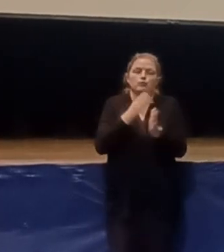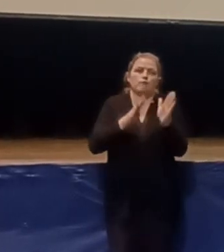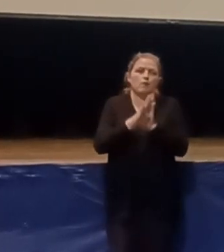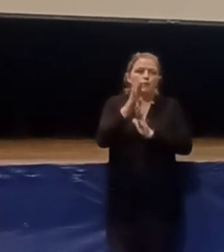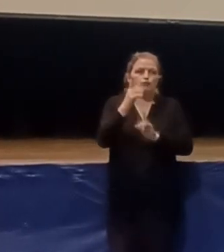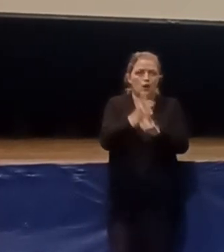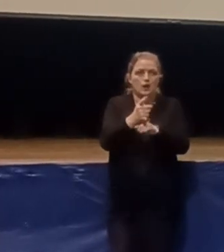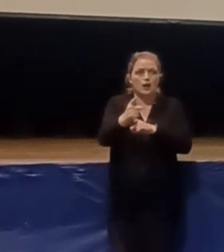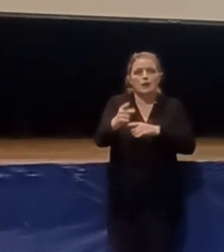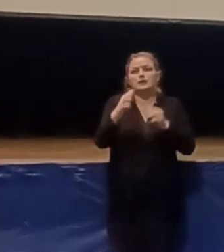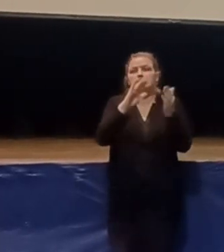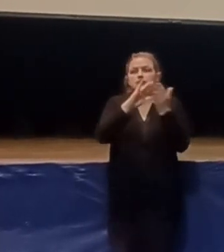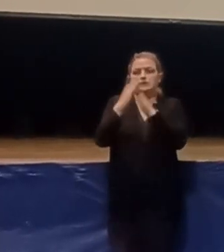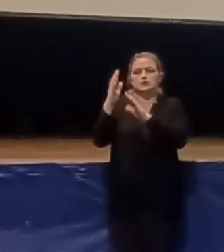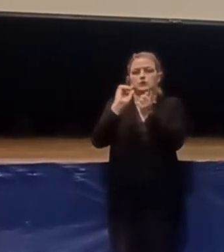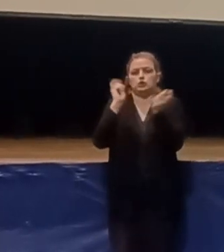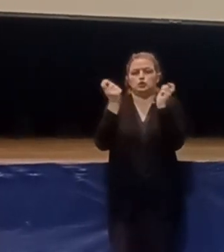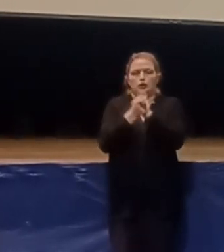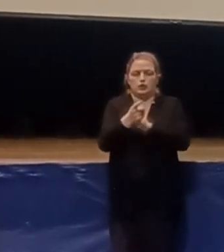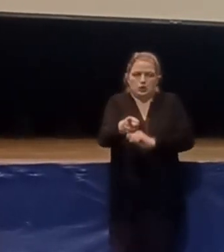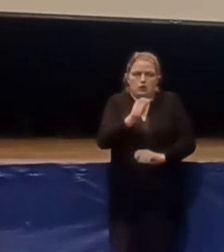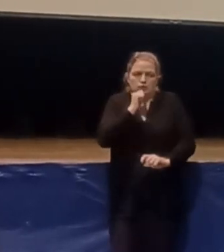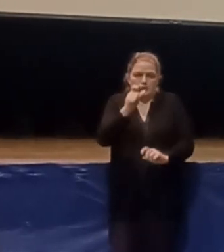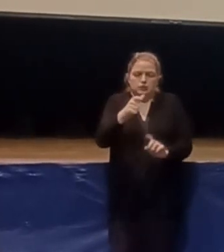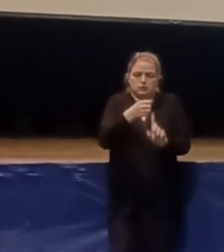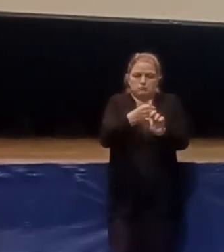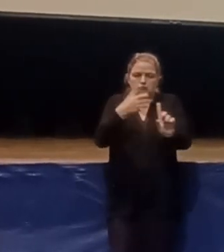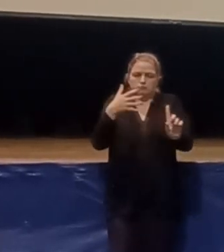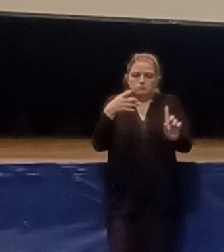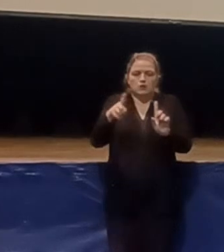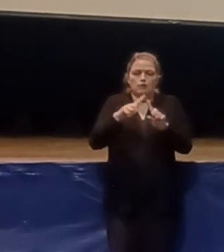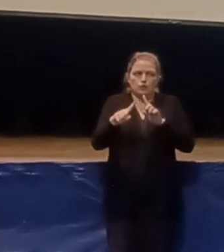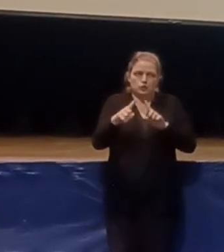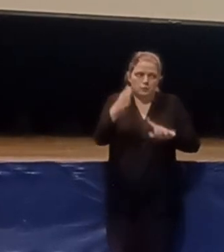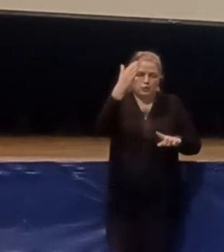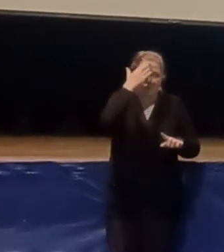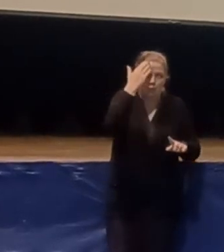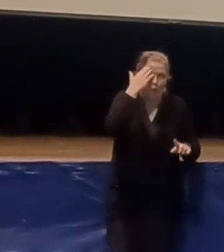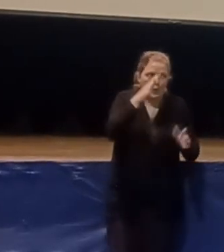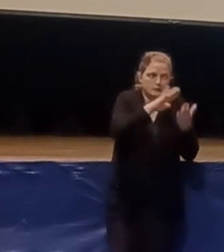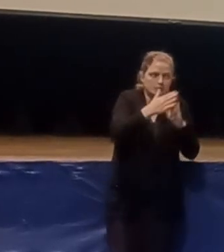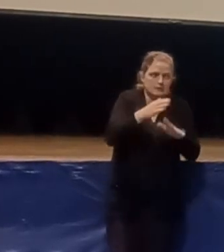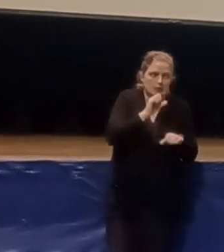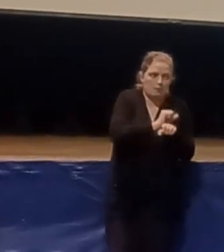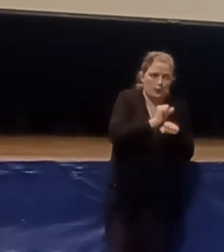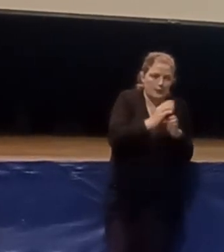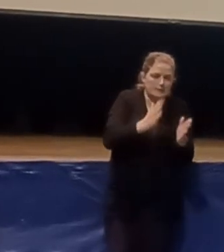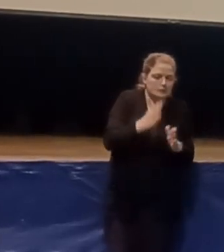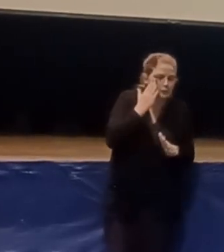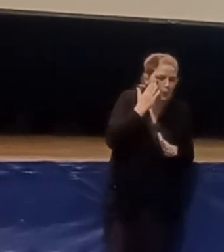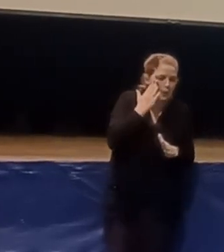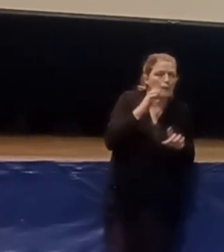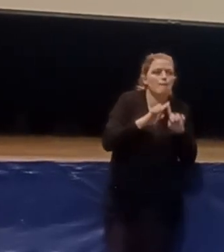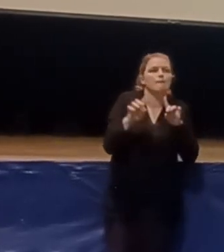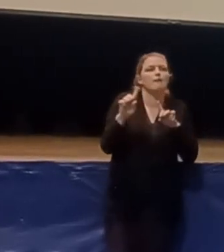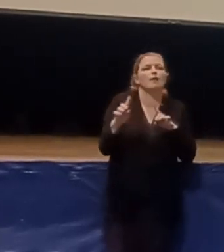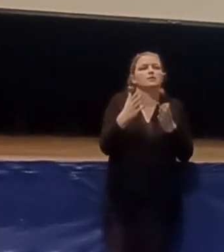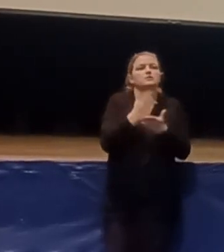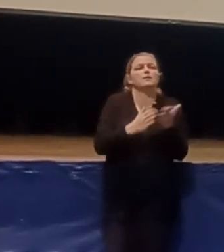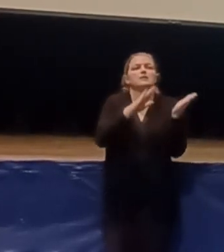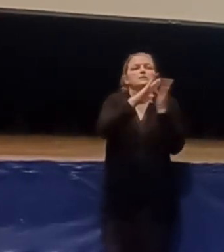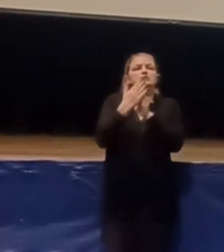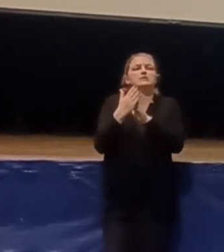And the city's changed. I don't need to say this to some of the esteemed city employees up in the front. Some of the city's changed